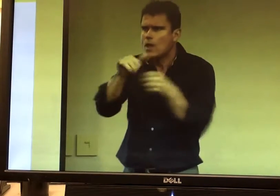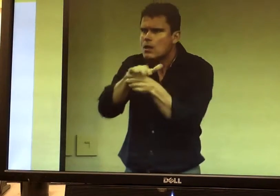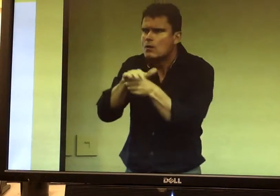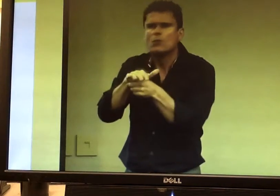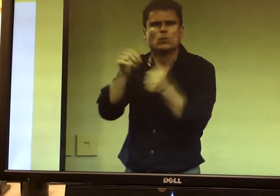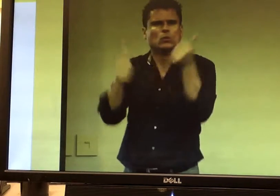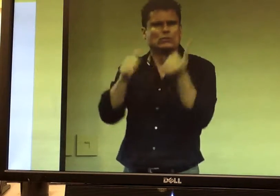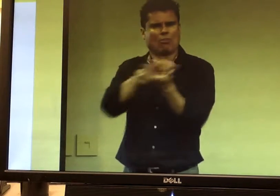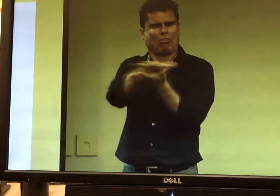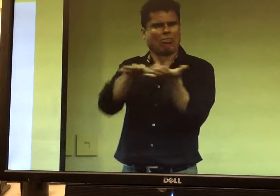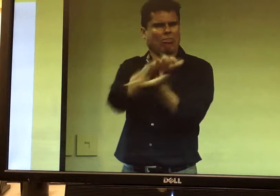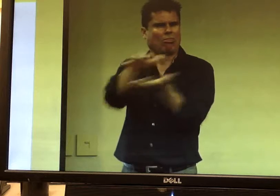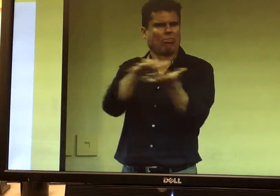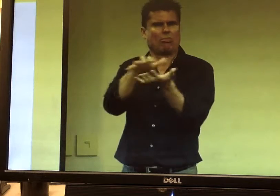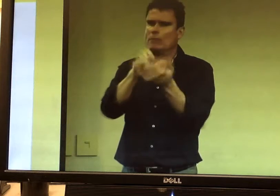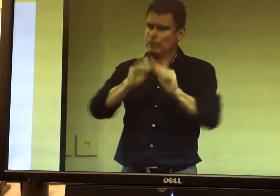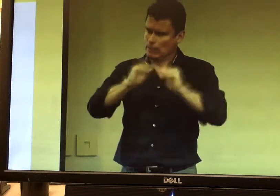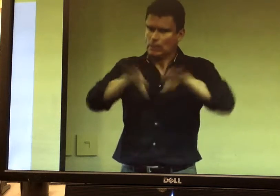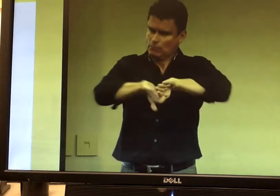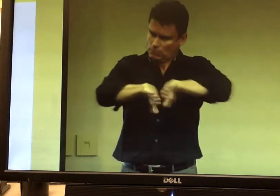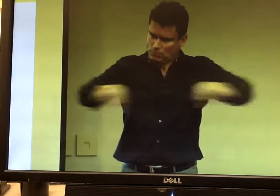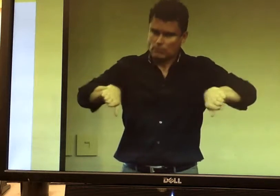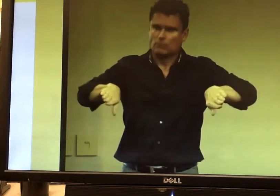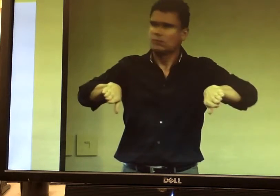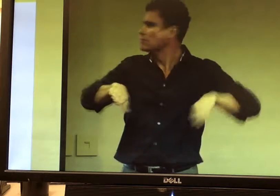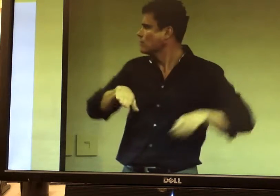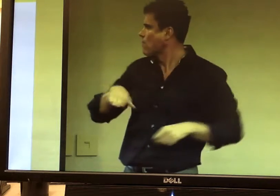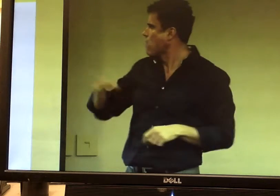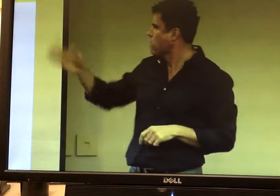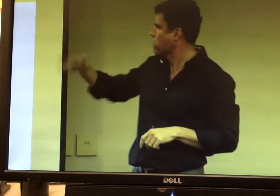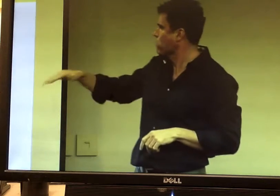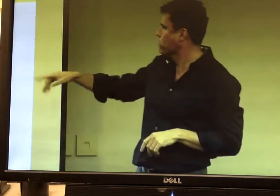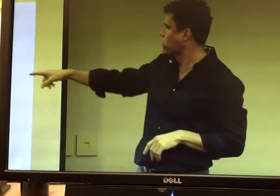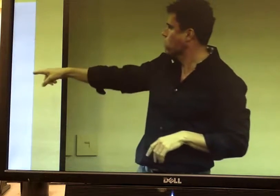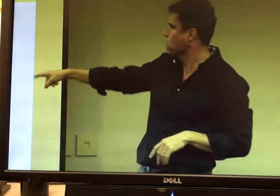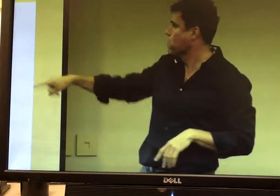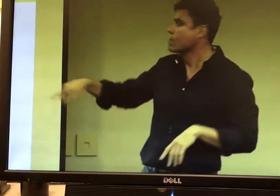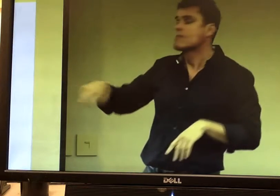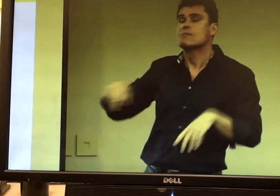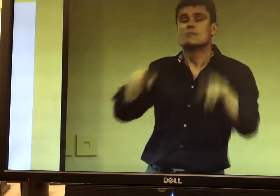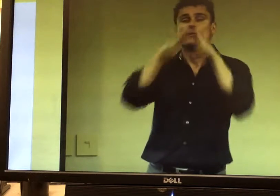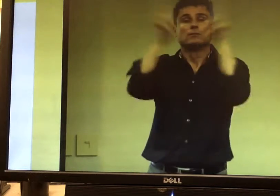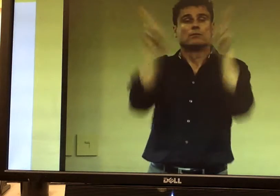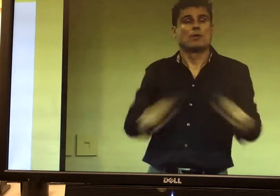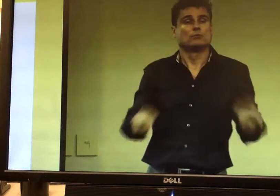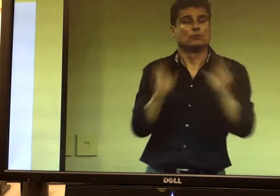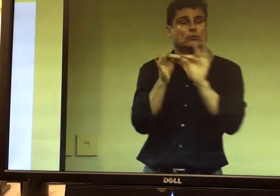different role. Sometimes these roles get muddied, but they should have clear